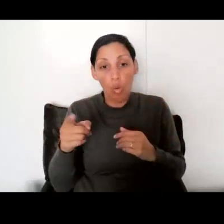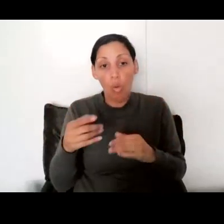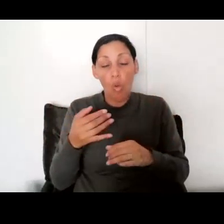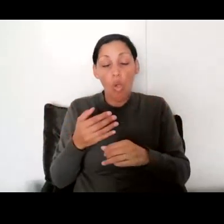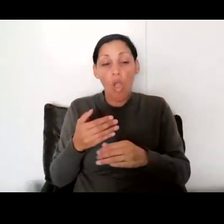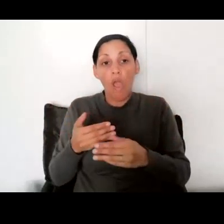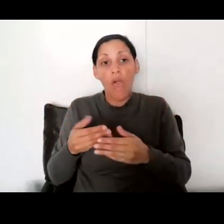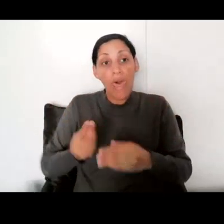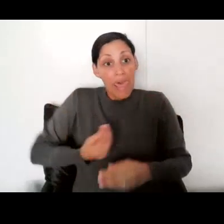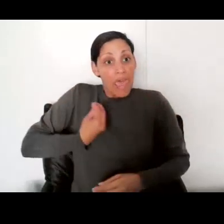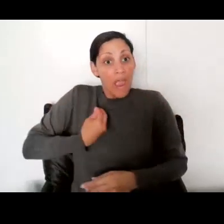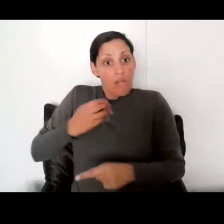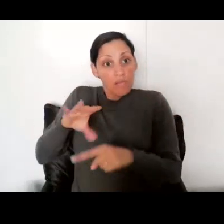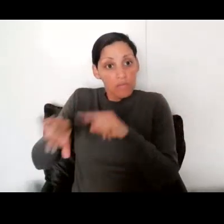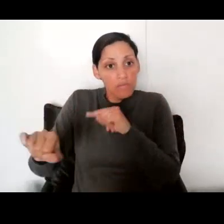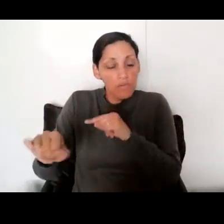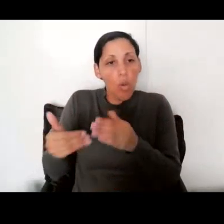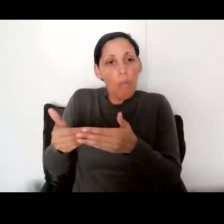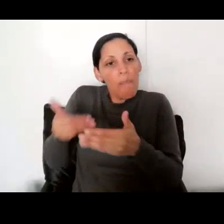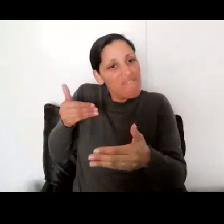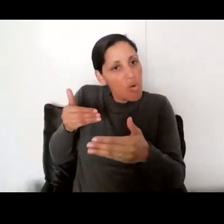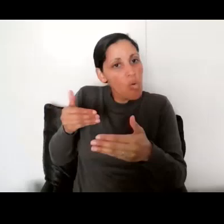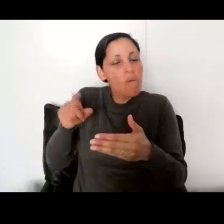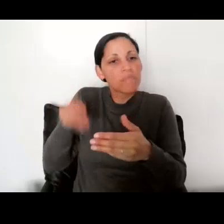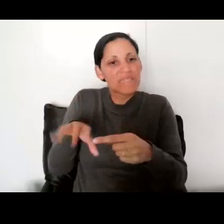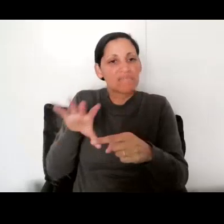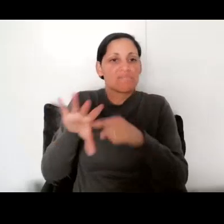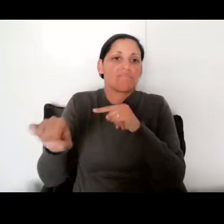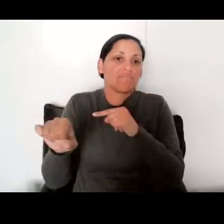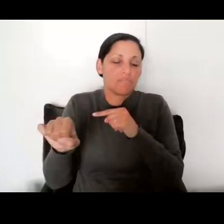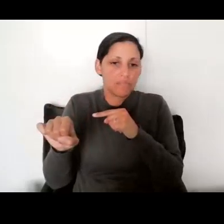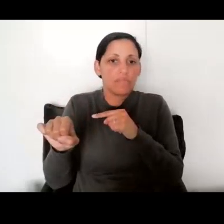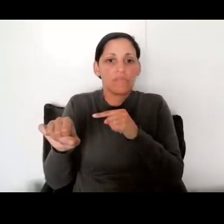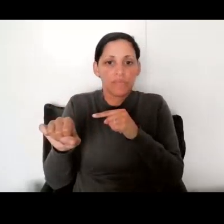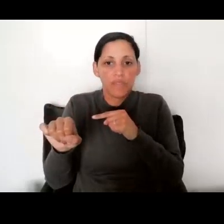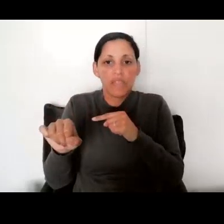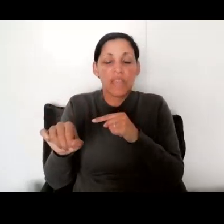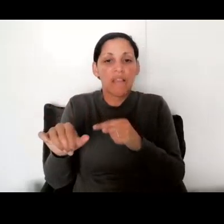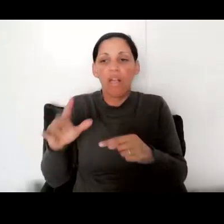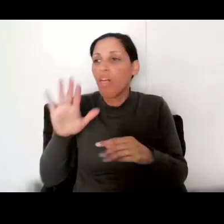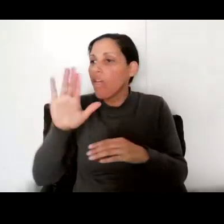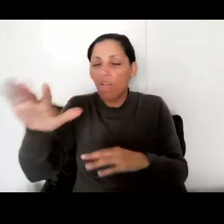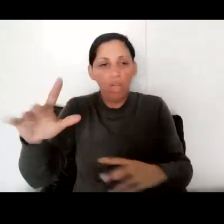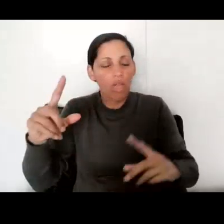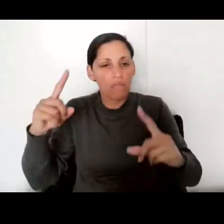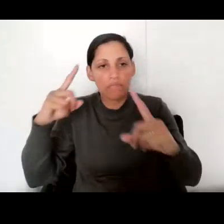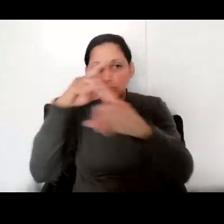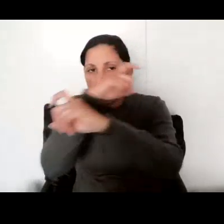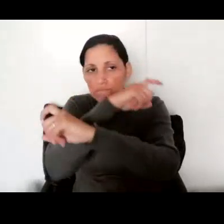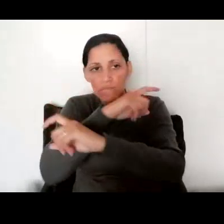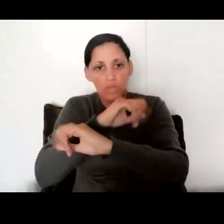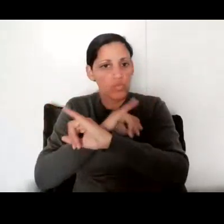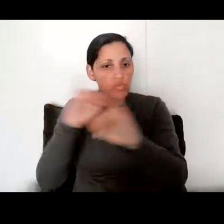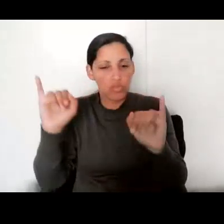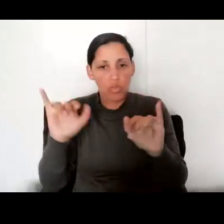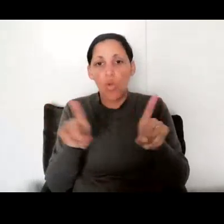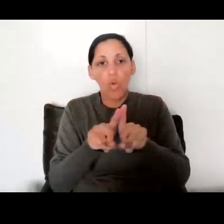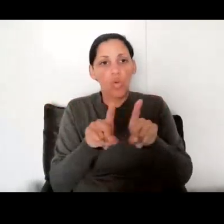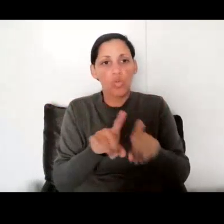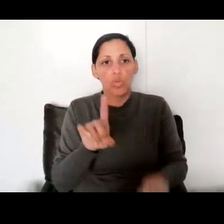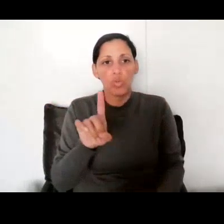long-term educational difficulties. Also, inclusive education in line with UDL requires more than